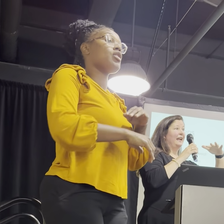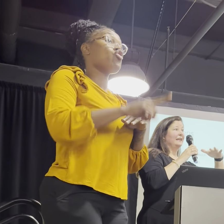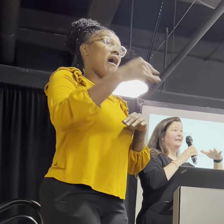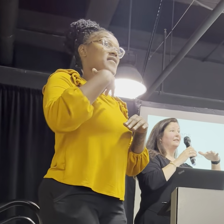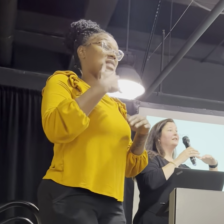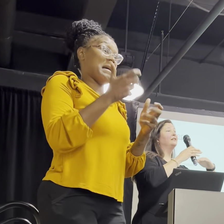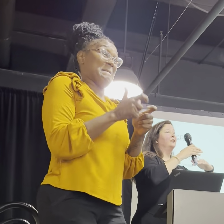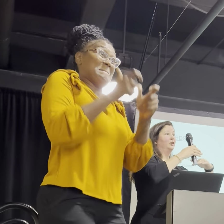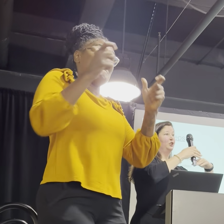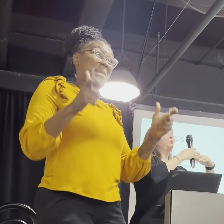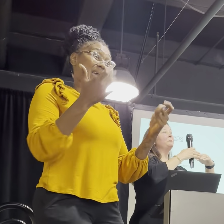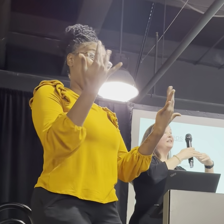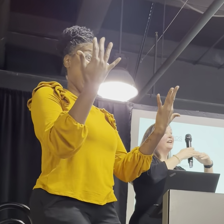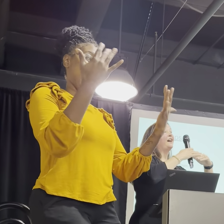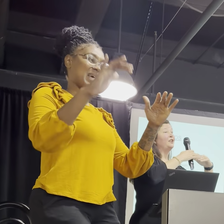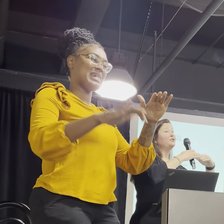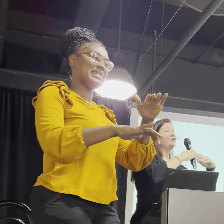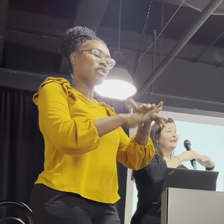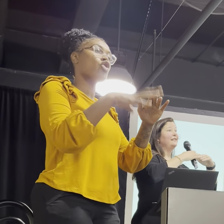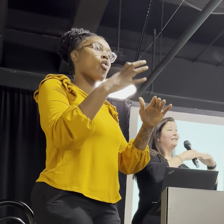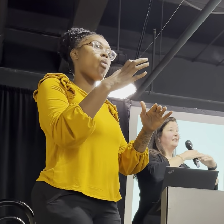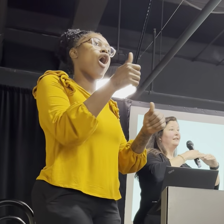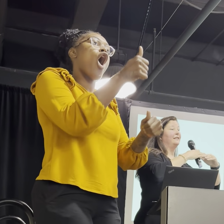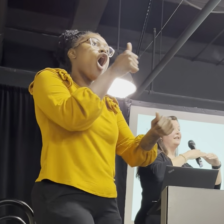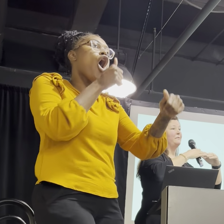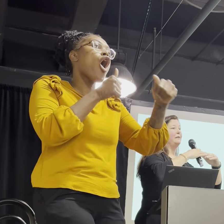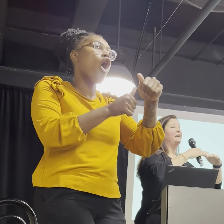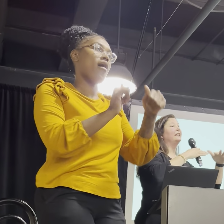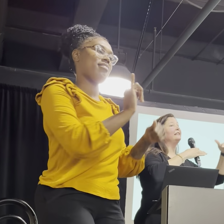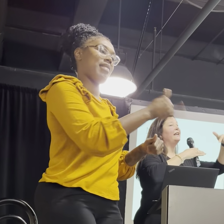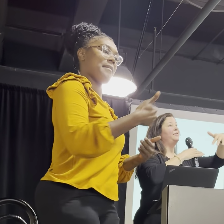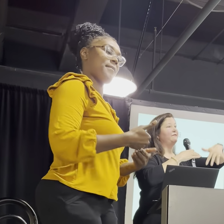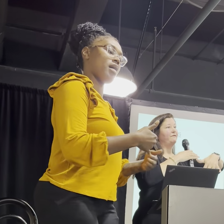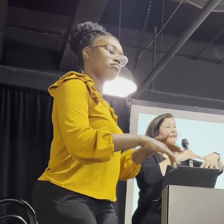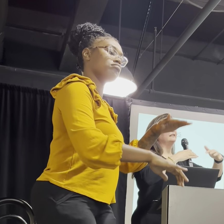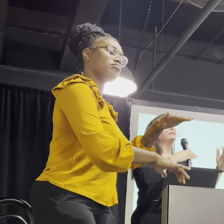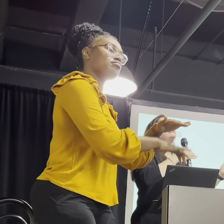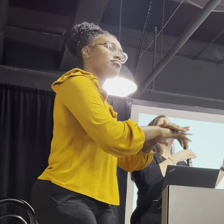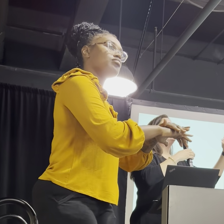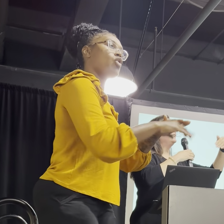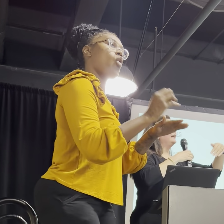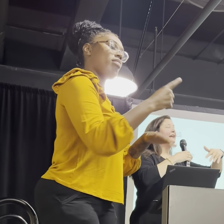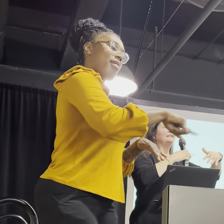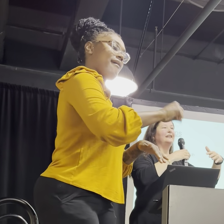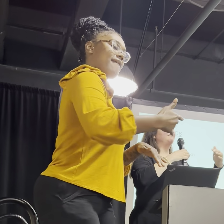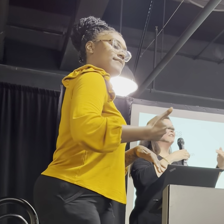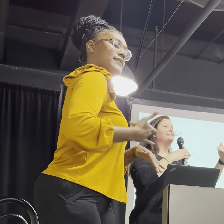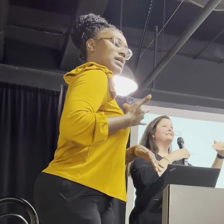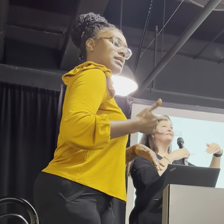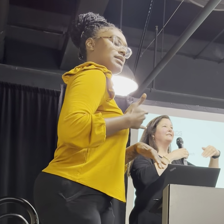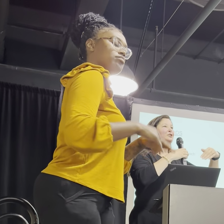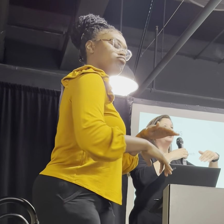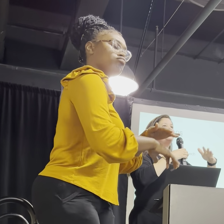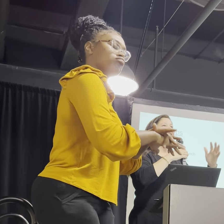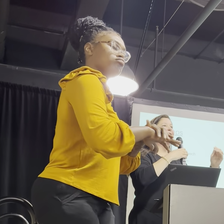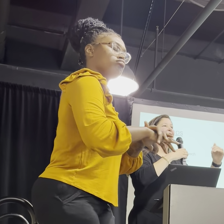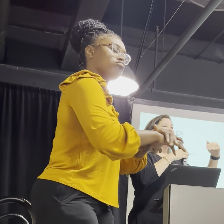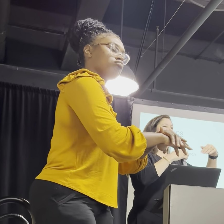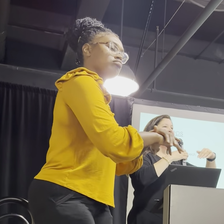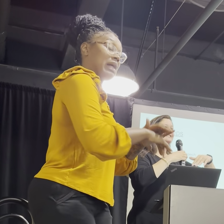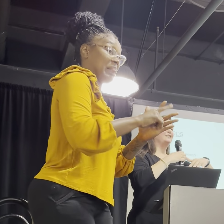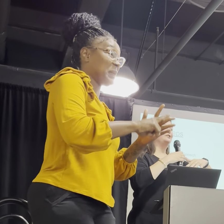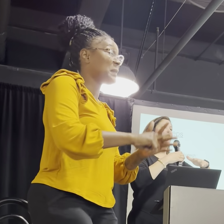big hand, you want to put it underneath that baby and let them feel it. It's you know, in